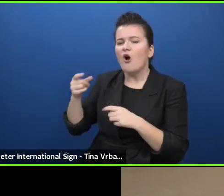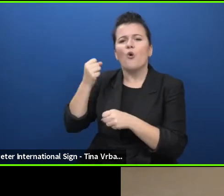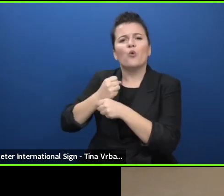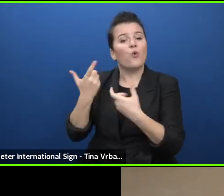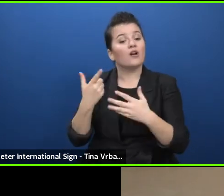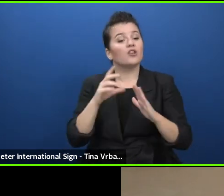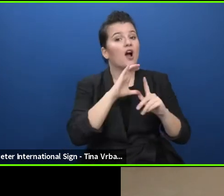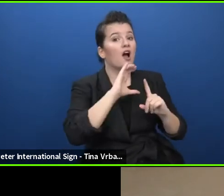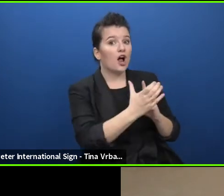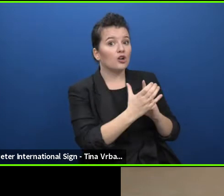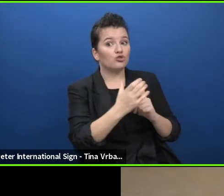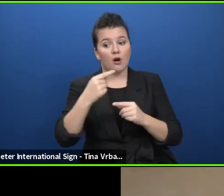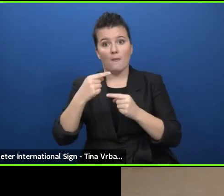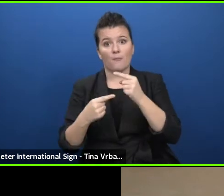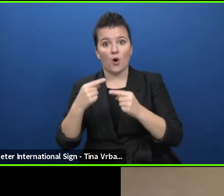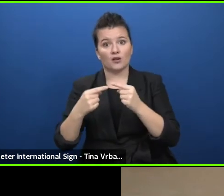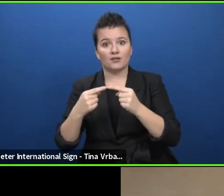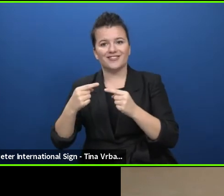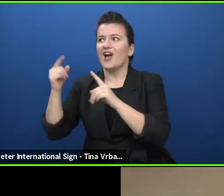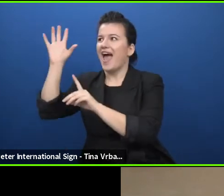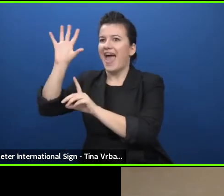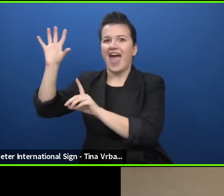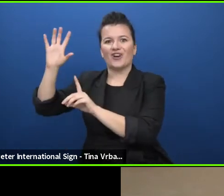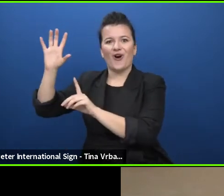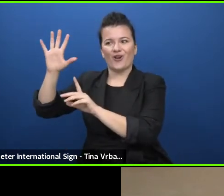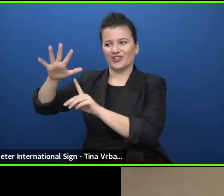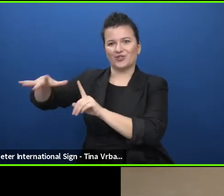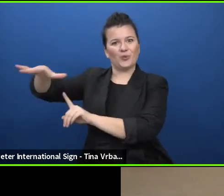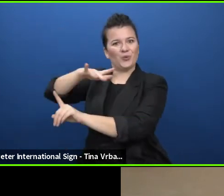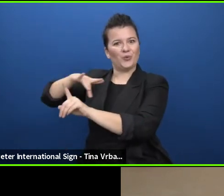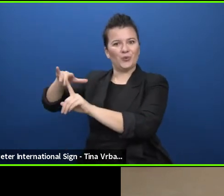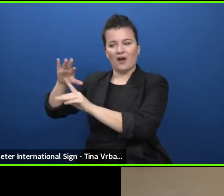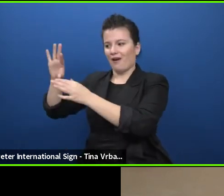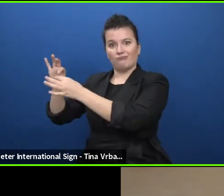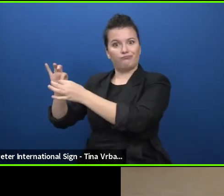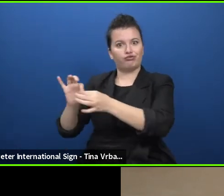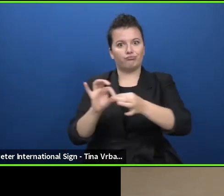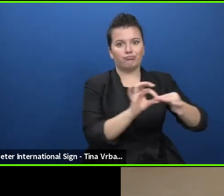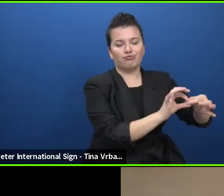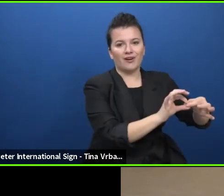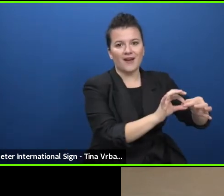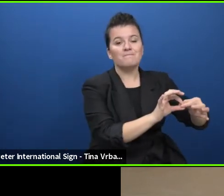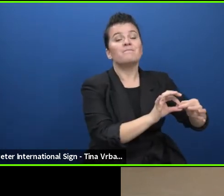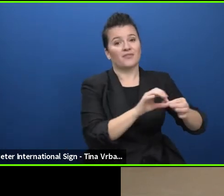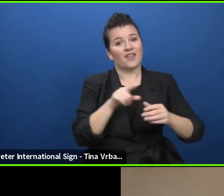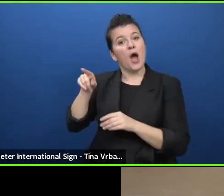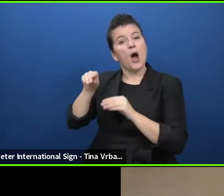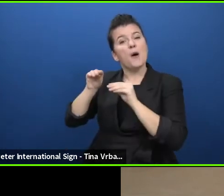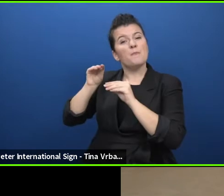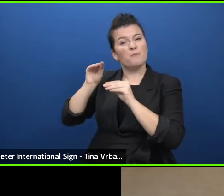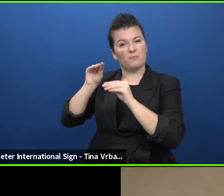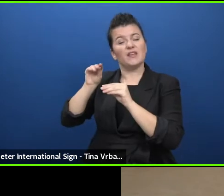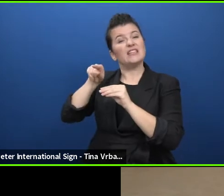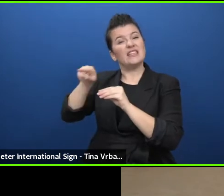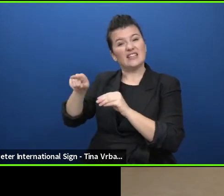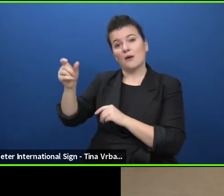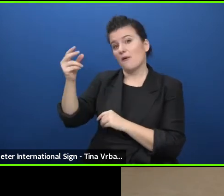politics and ecology. He is a professor of university of arts in Belgrade.